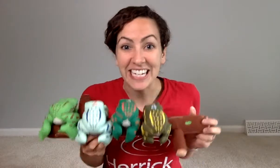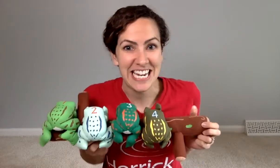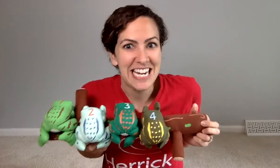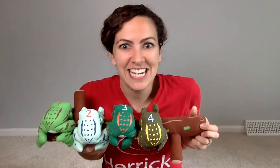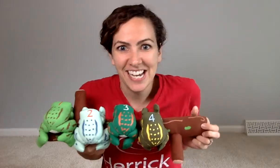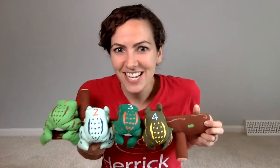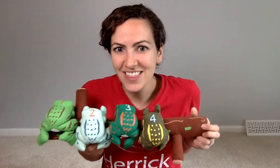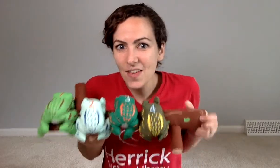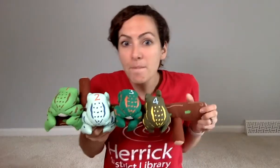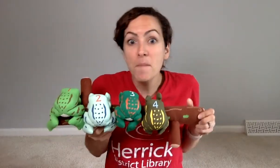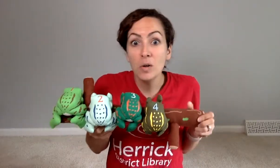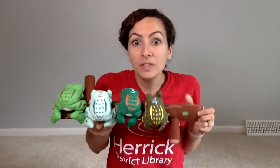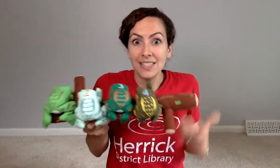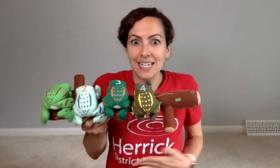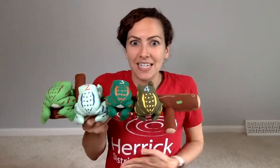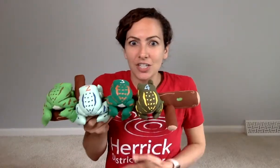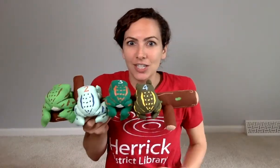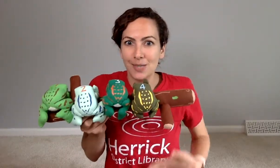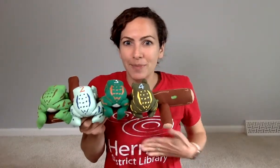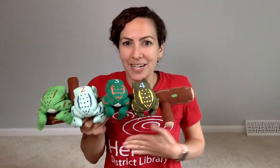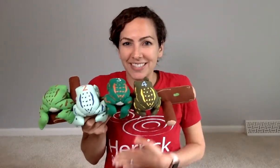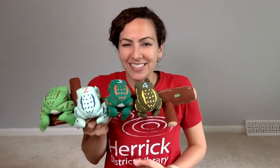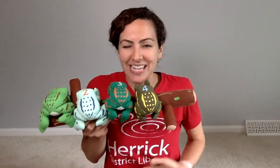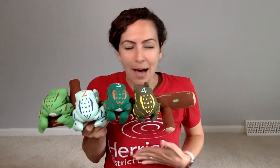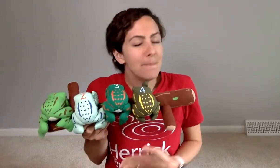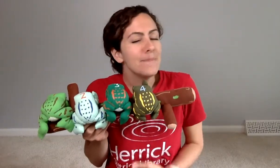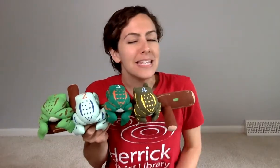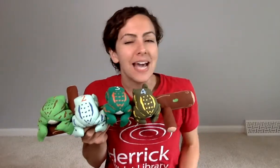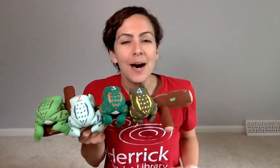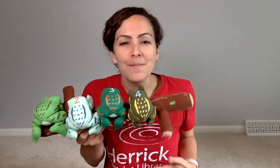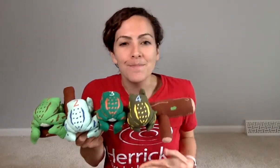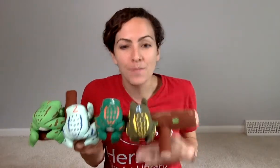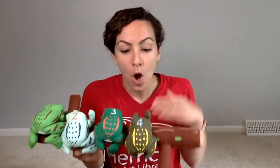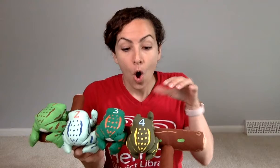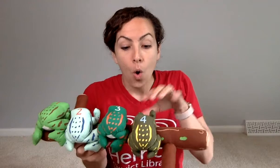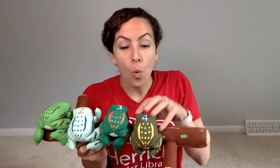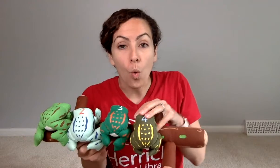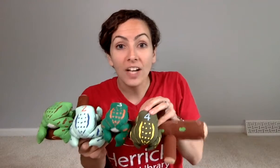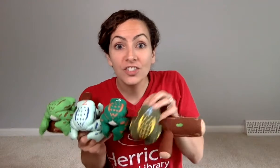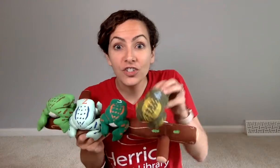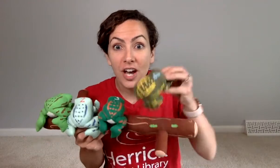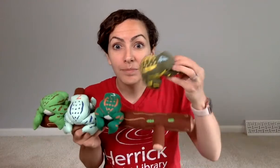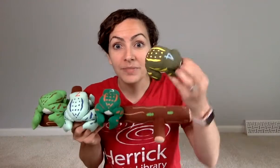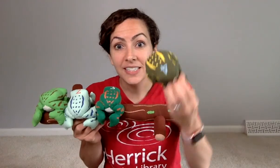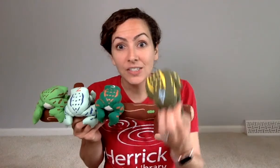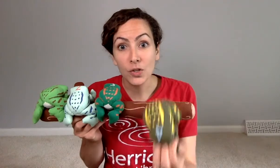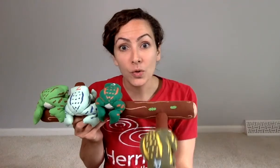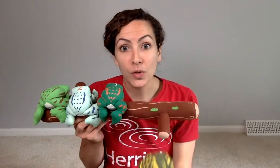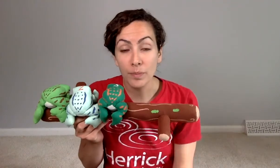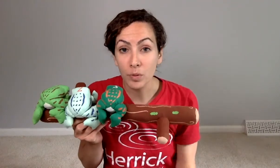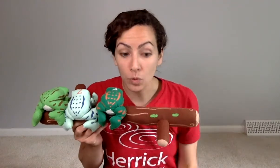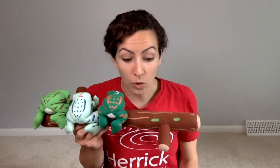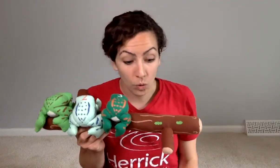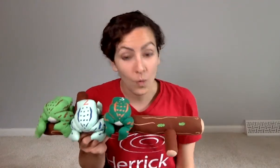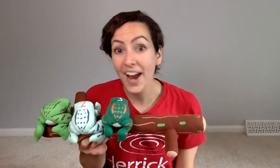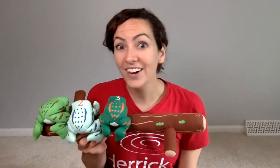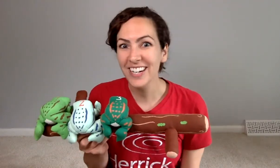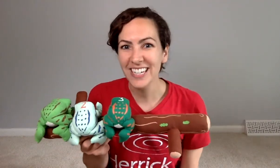log, eating the most delicious bugs. Yum, yum. One jumped into the pool where it